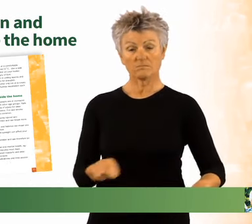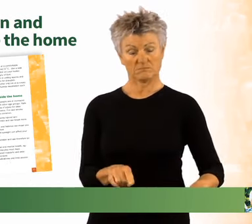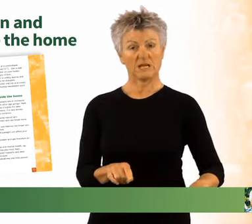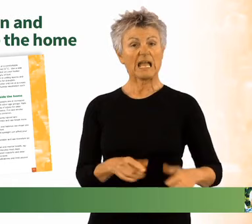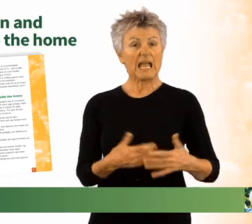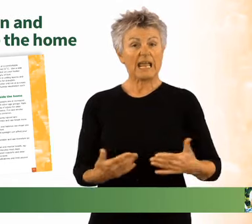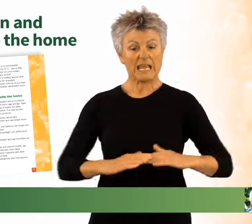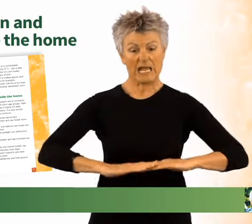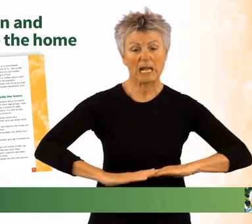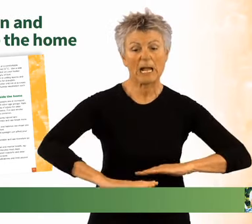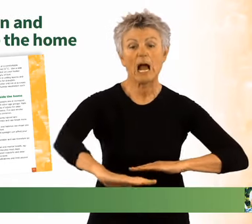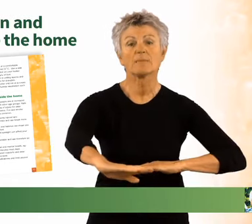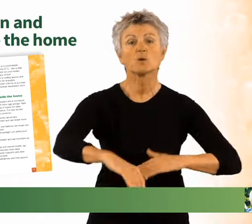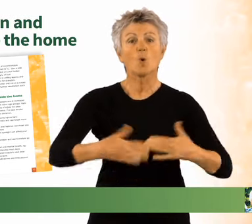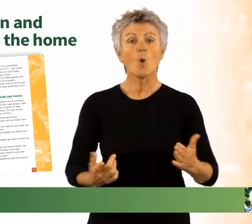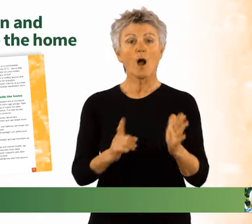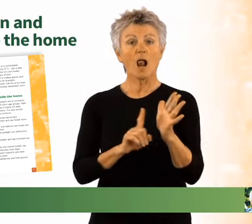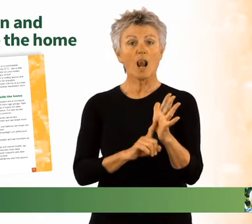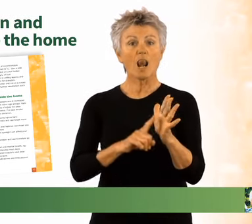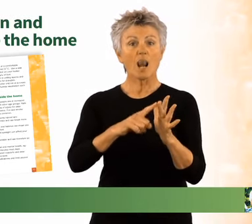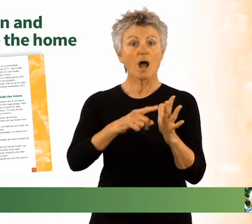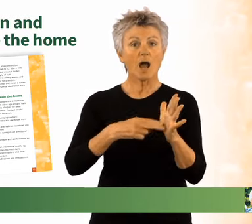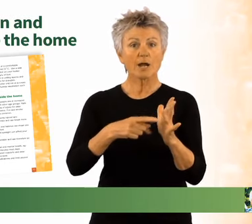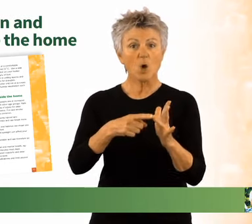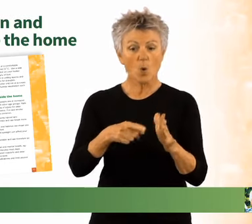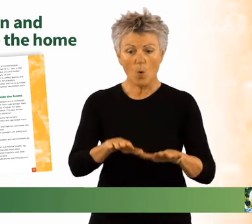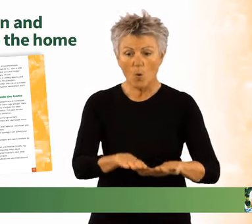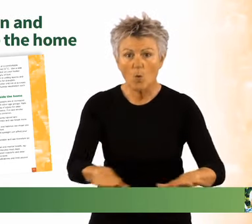Get rid of worn or torn carpets and lino.